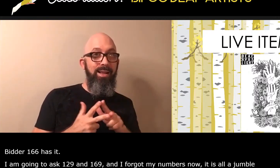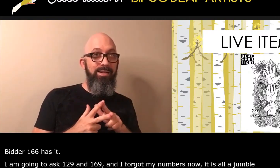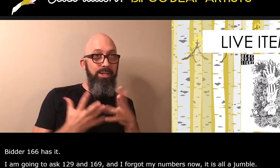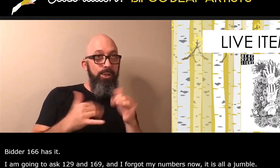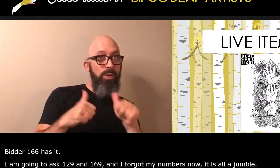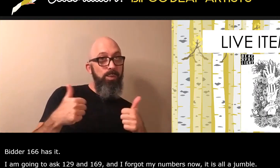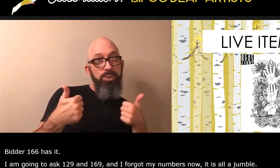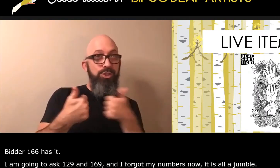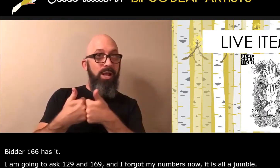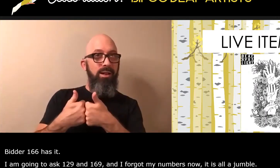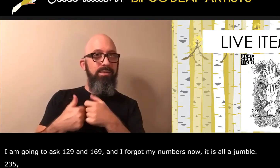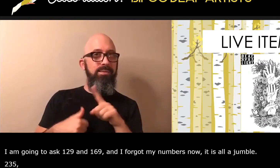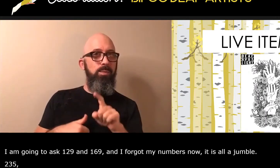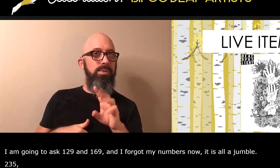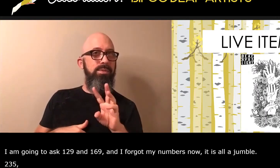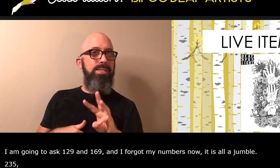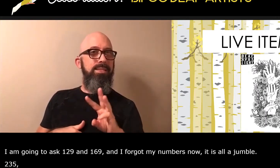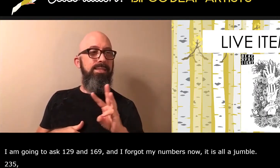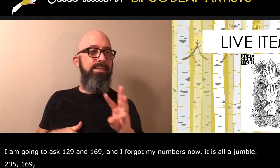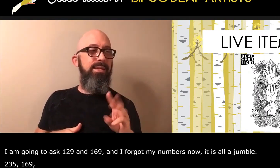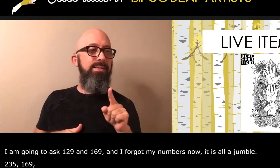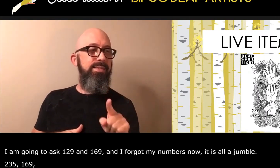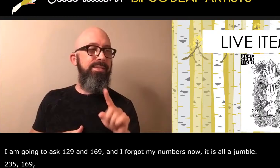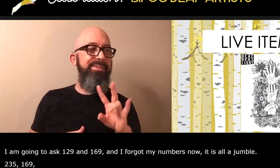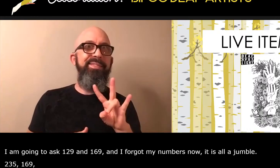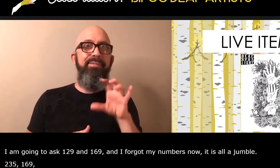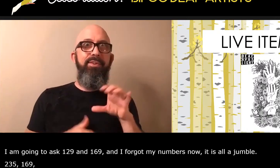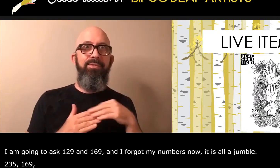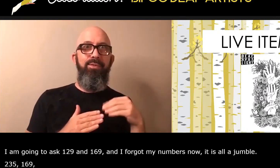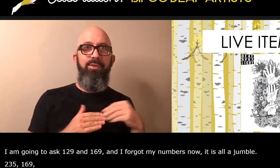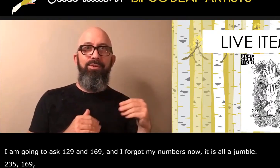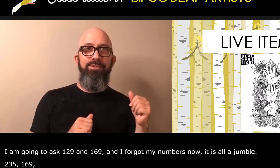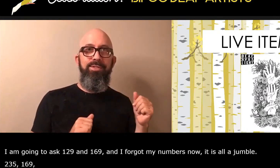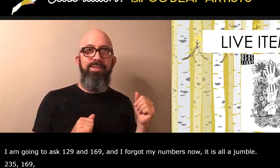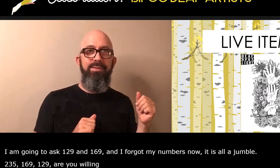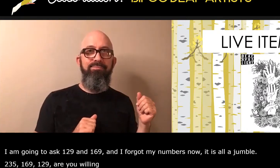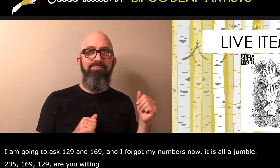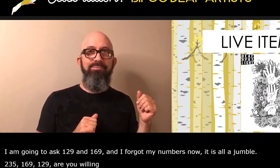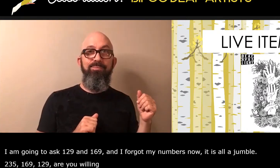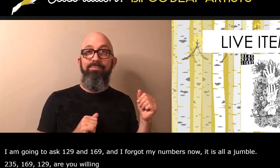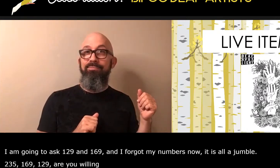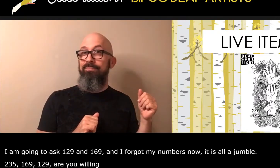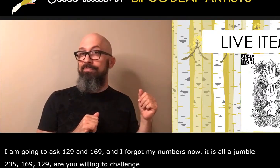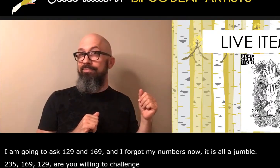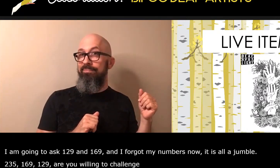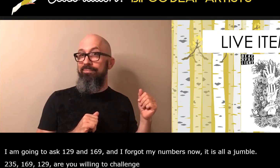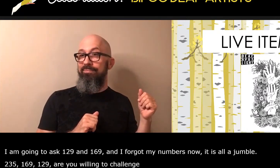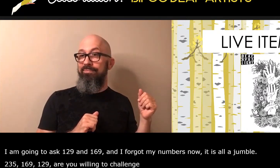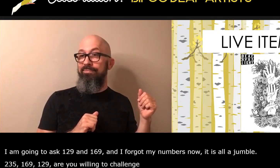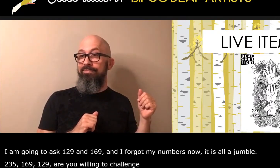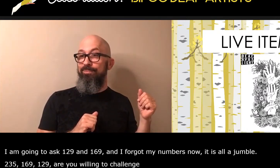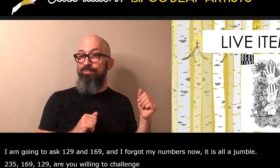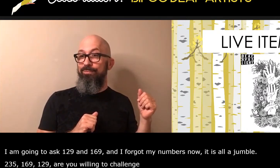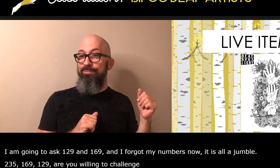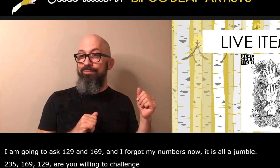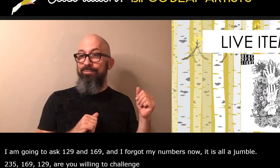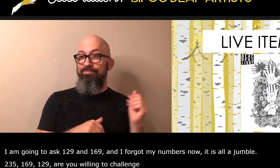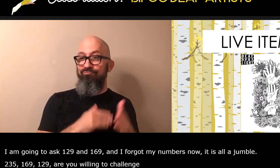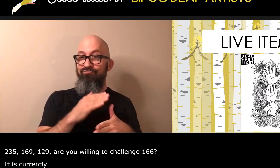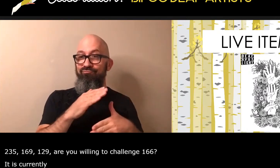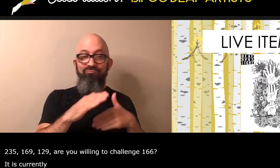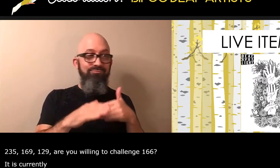169, 129. Are you willing to challenge 166? It's currently at 700.